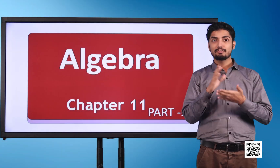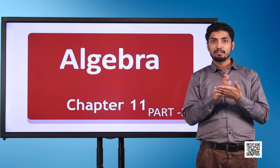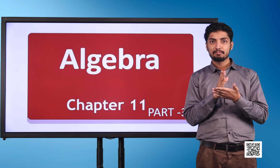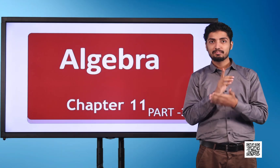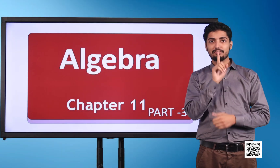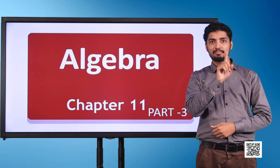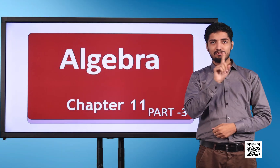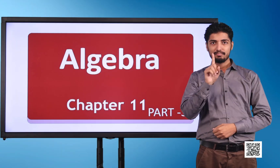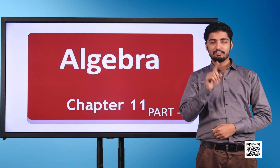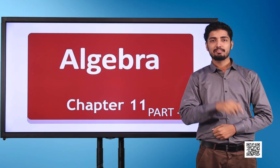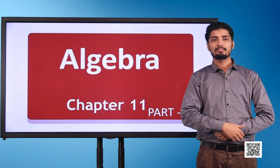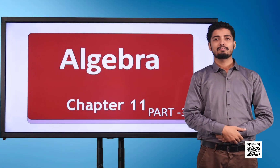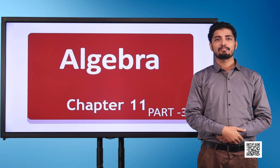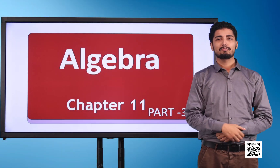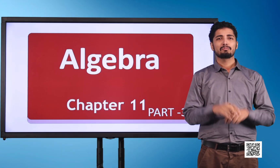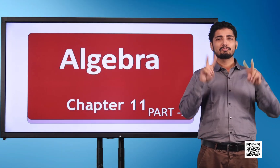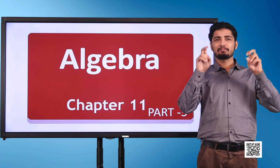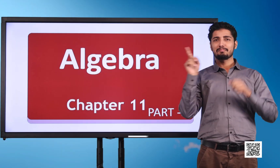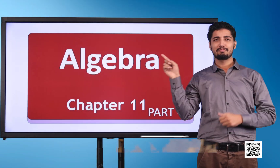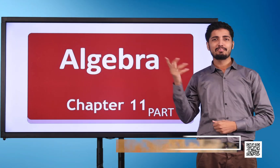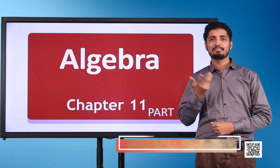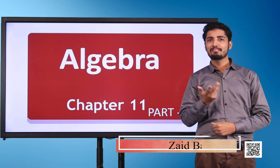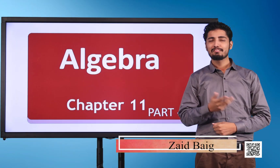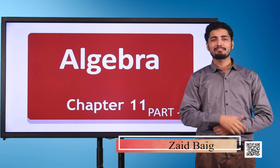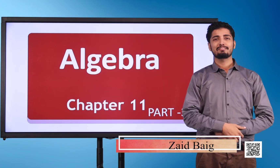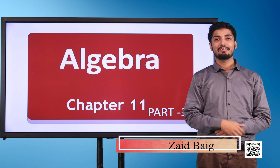Chapter 11 Algebra.